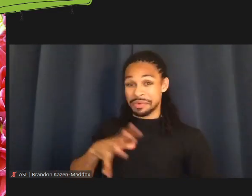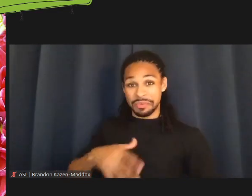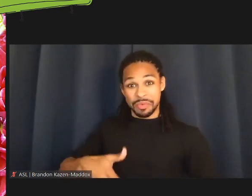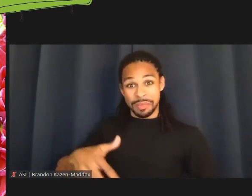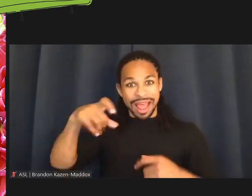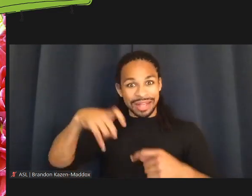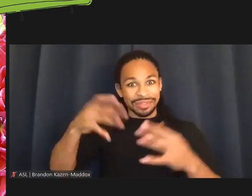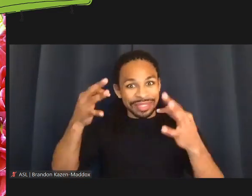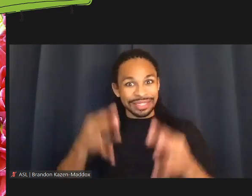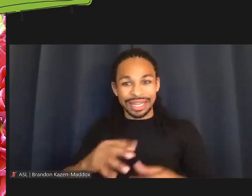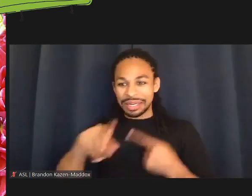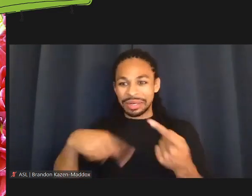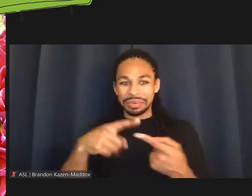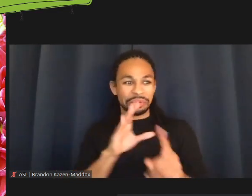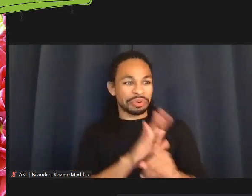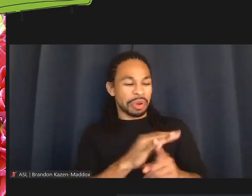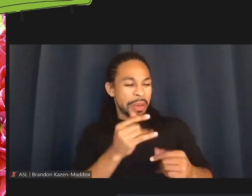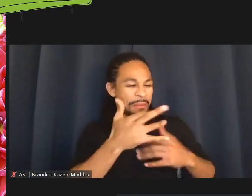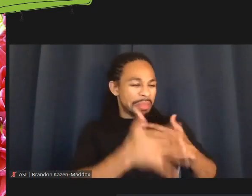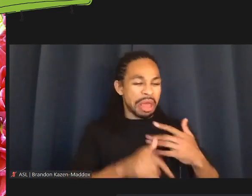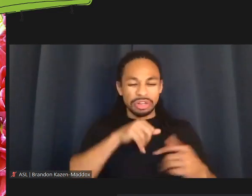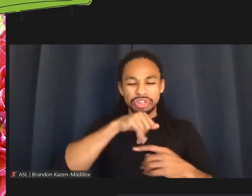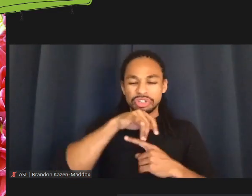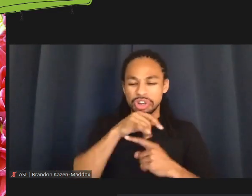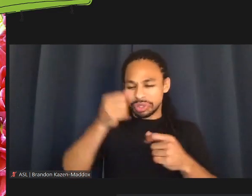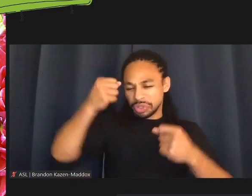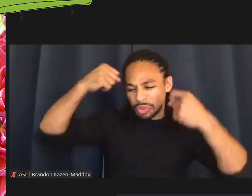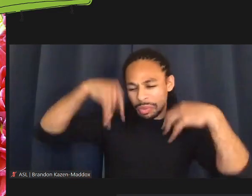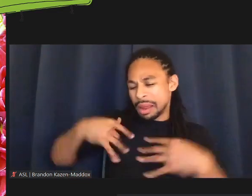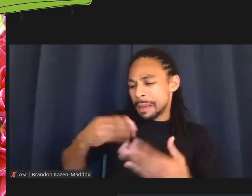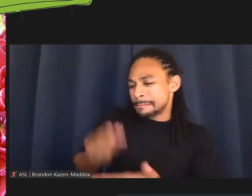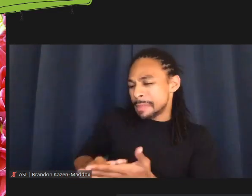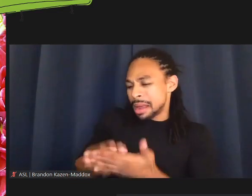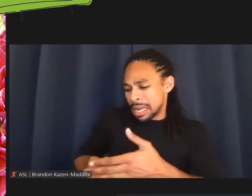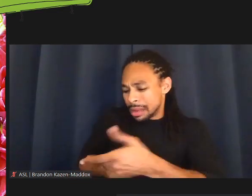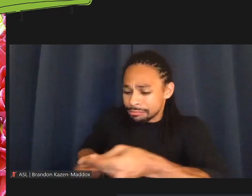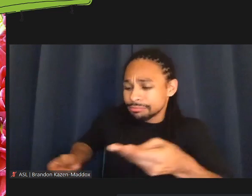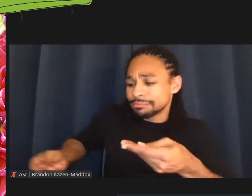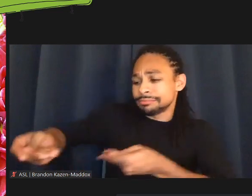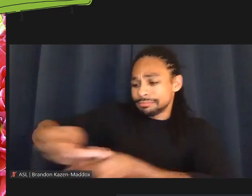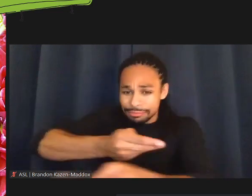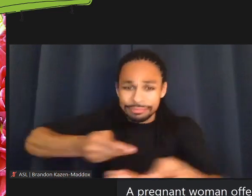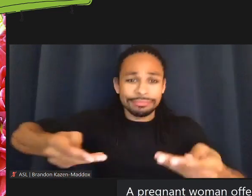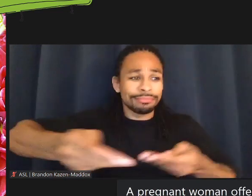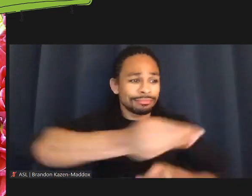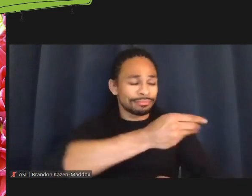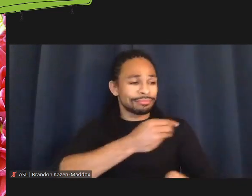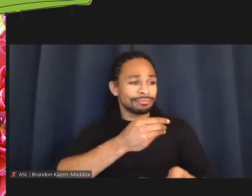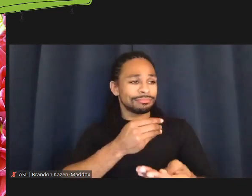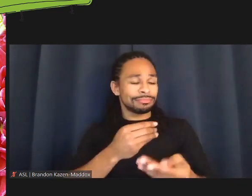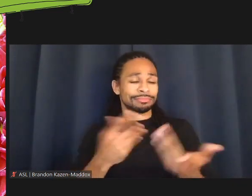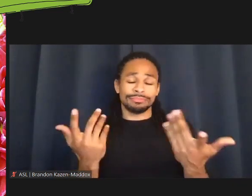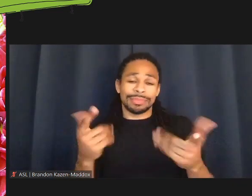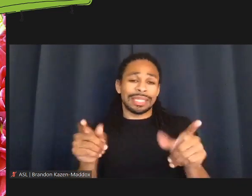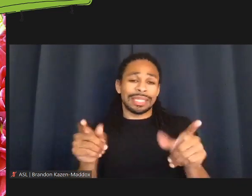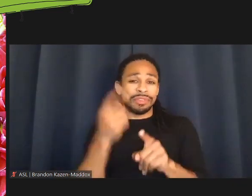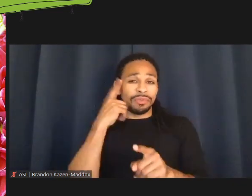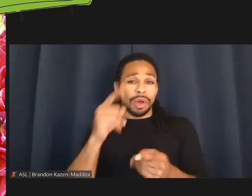dirt, sweat money changes hands. Even for a pauper's grave, you need willing white